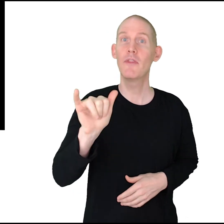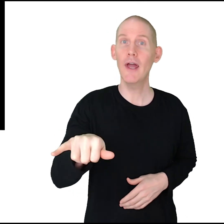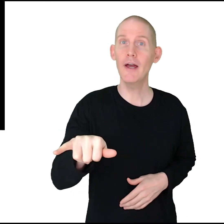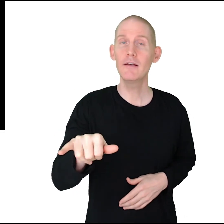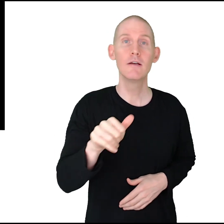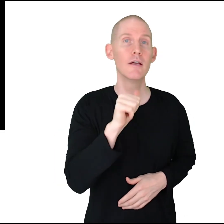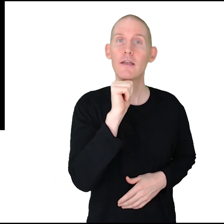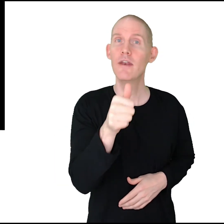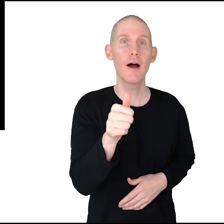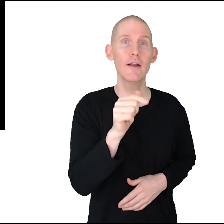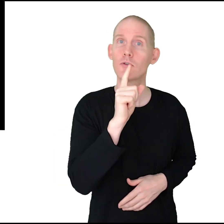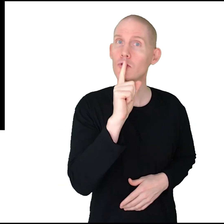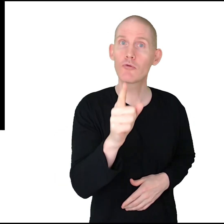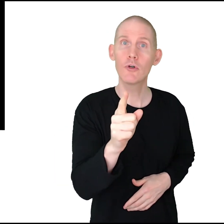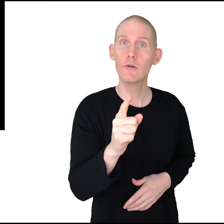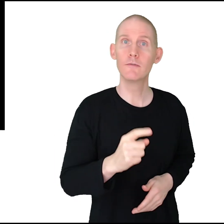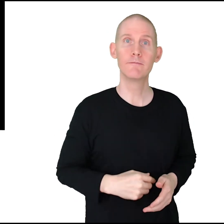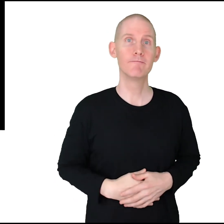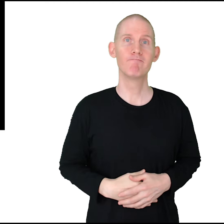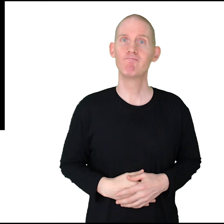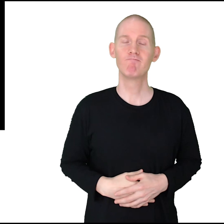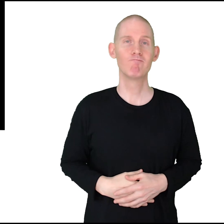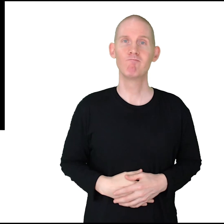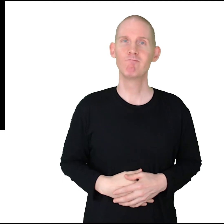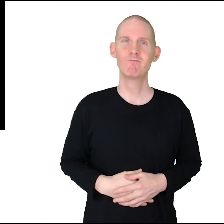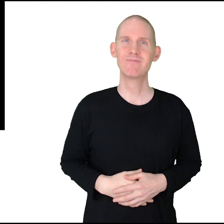That, not true.